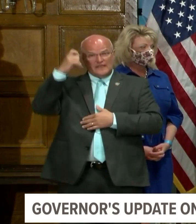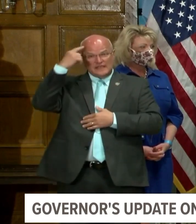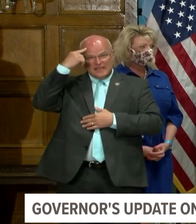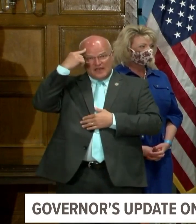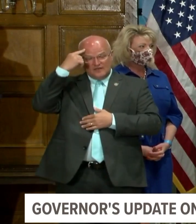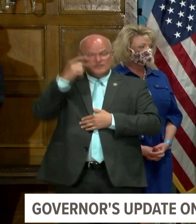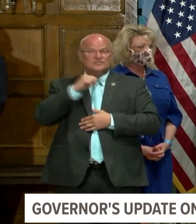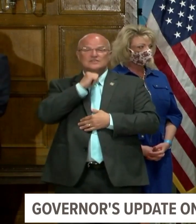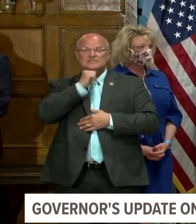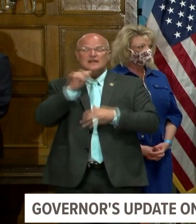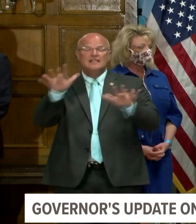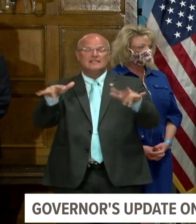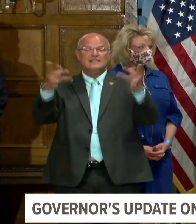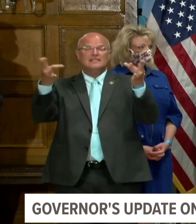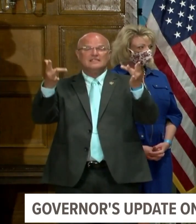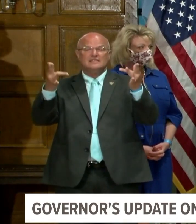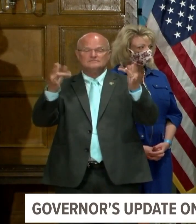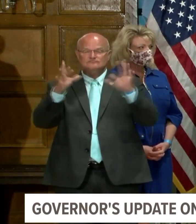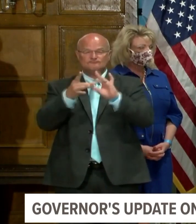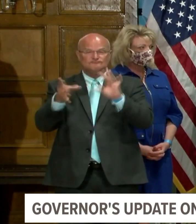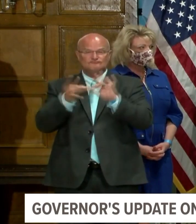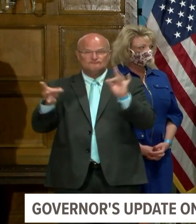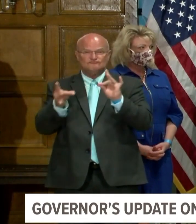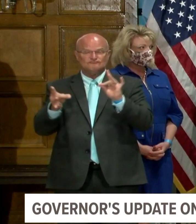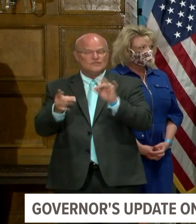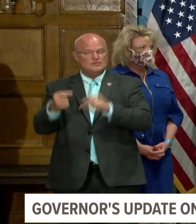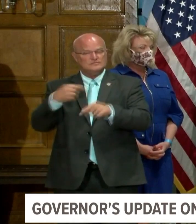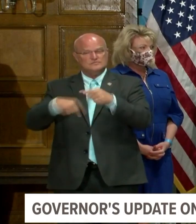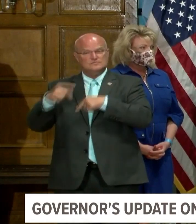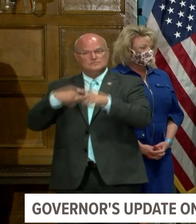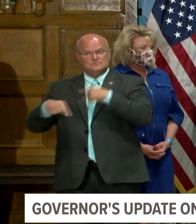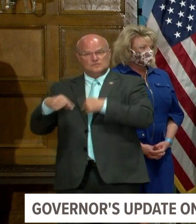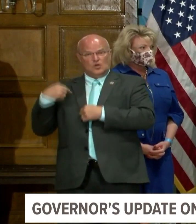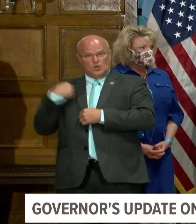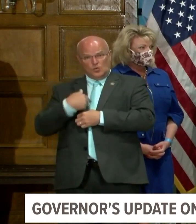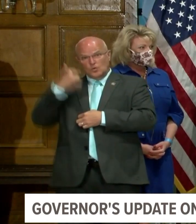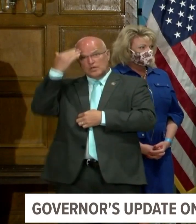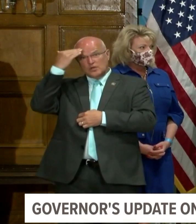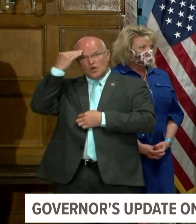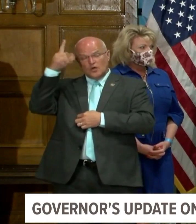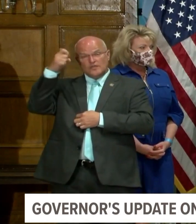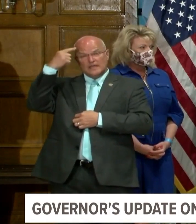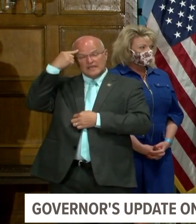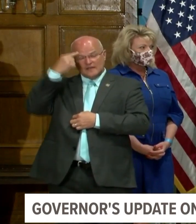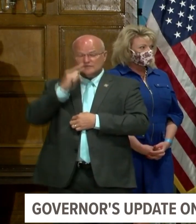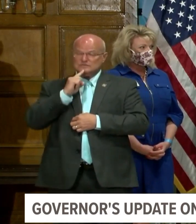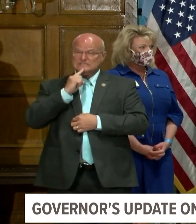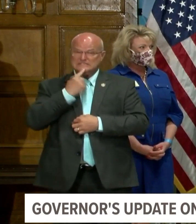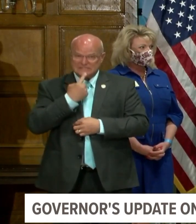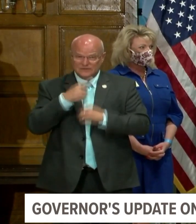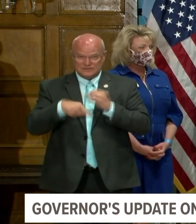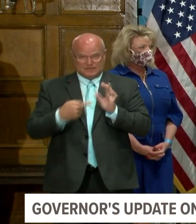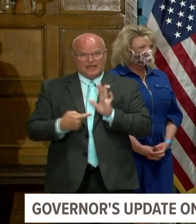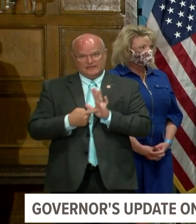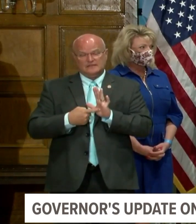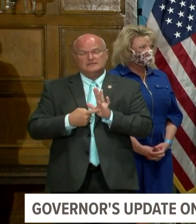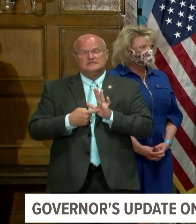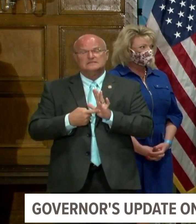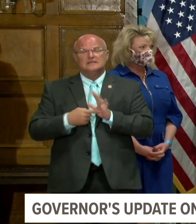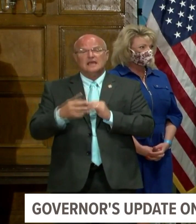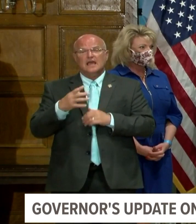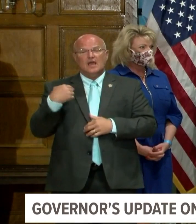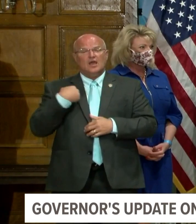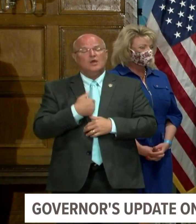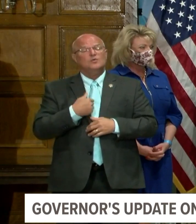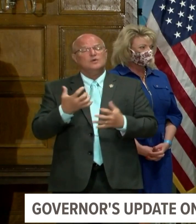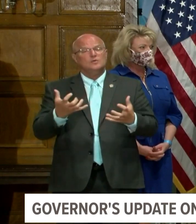enter into lightly. Going back to his original declaration, we know that the governor takes these matters very seriously, and